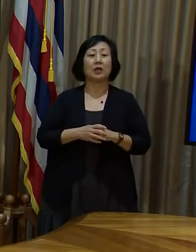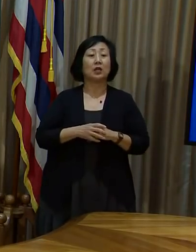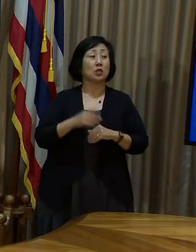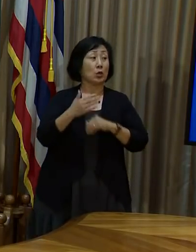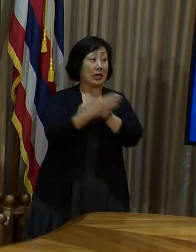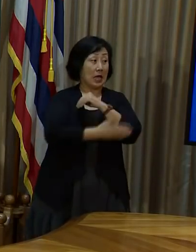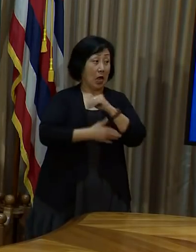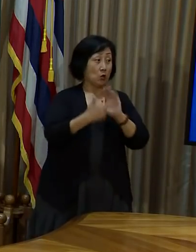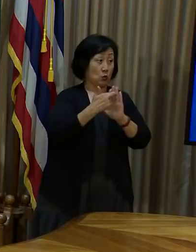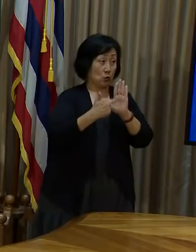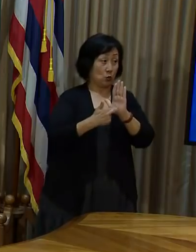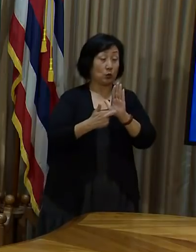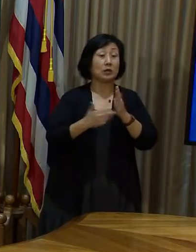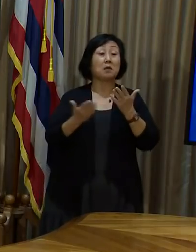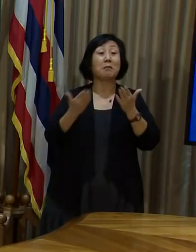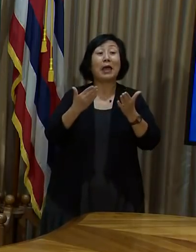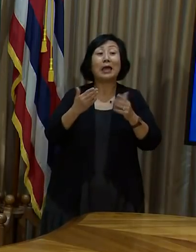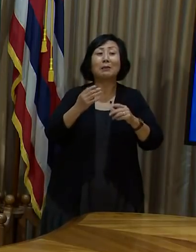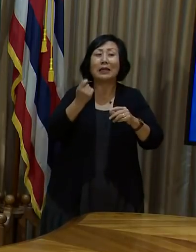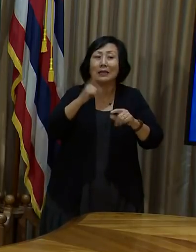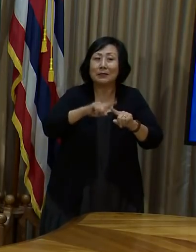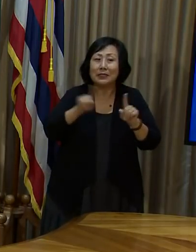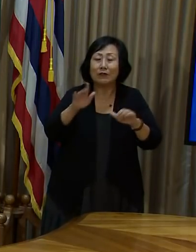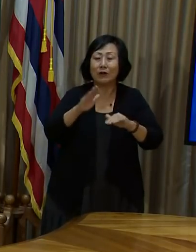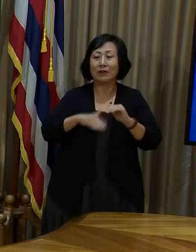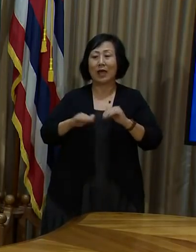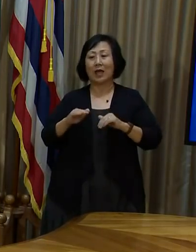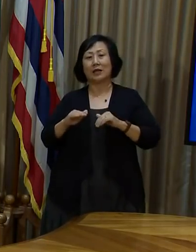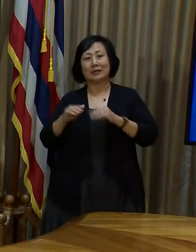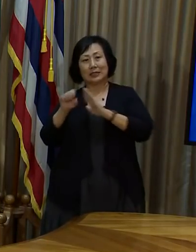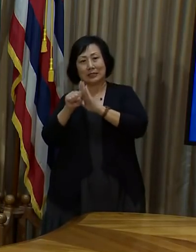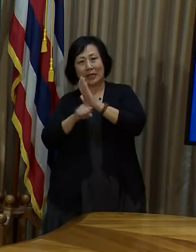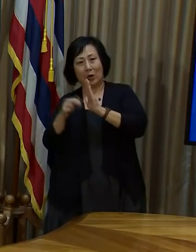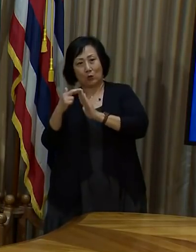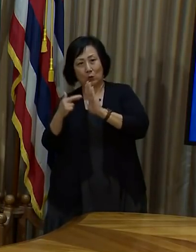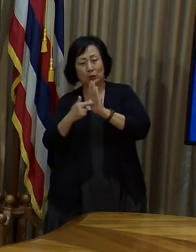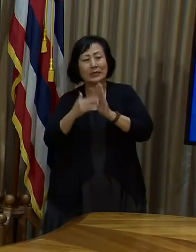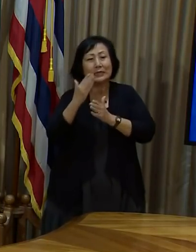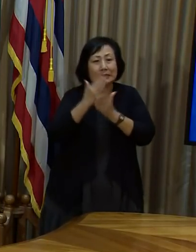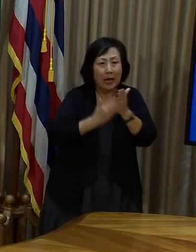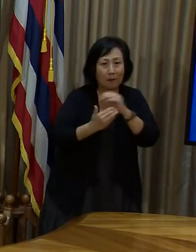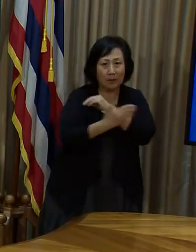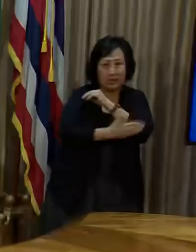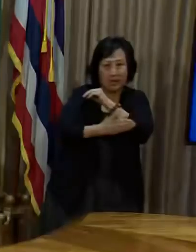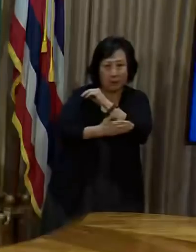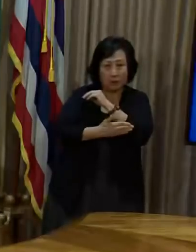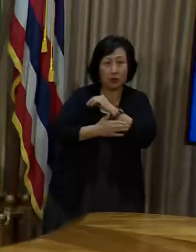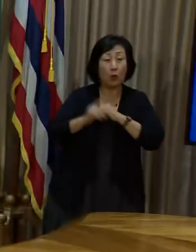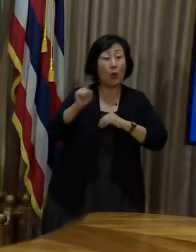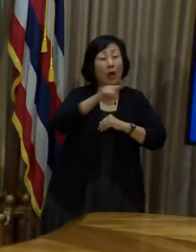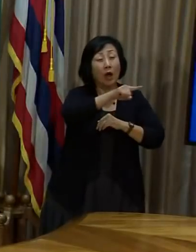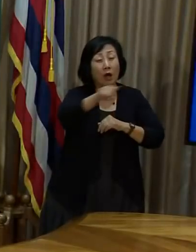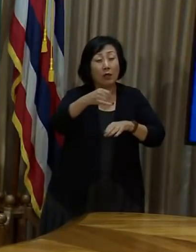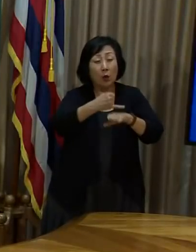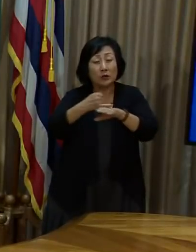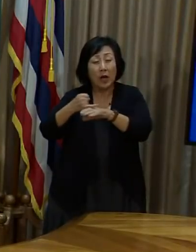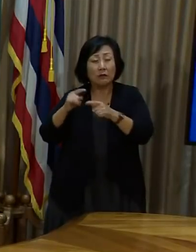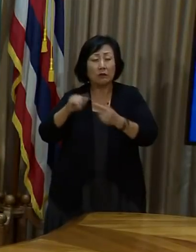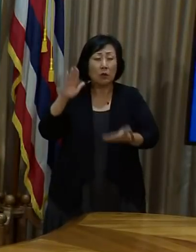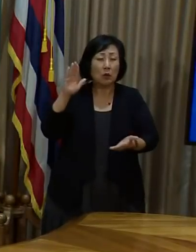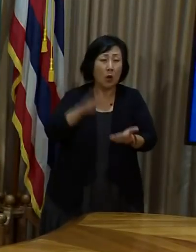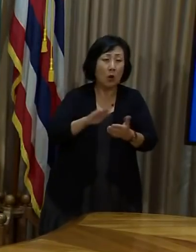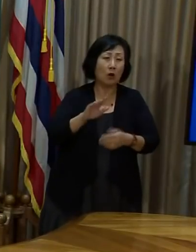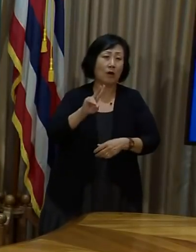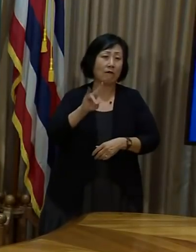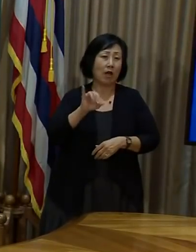county rules might be slightly different in some counties, especially the ones that have had very low virus counts. All